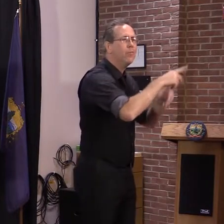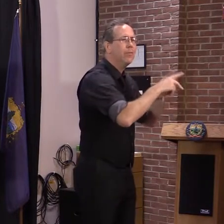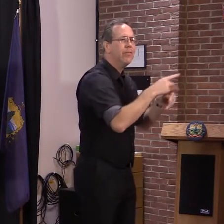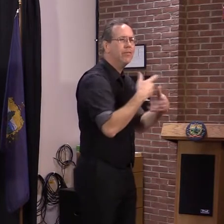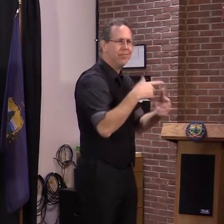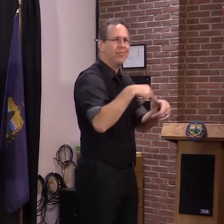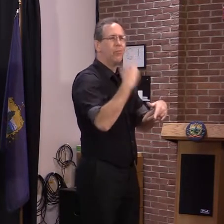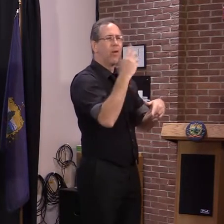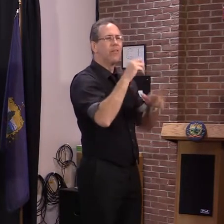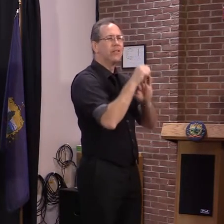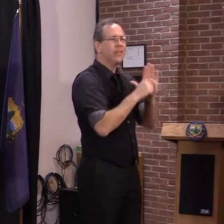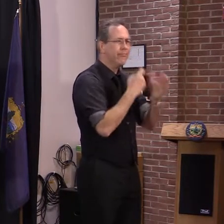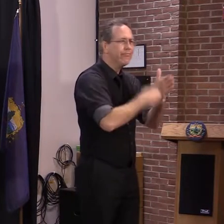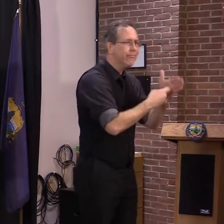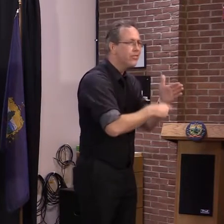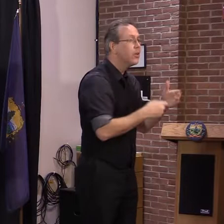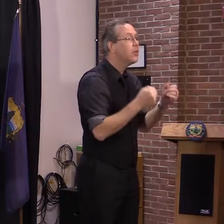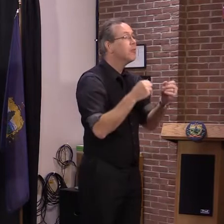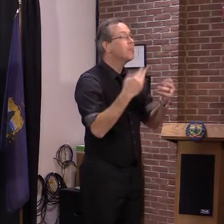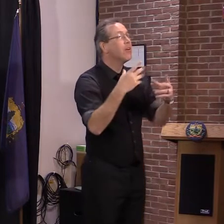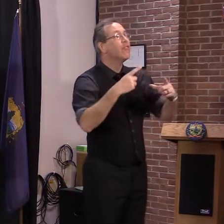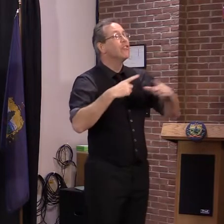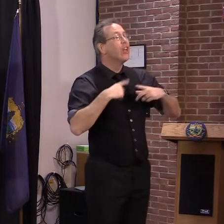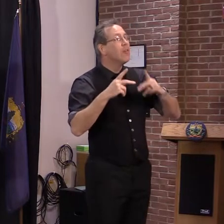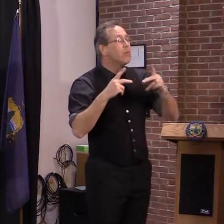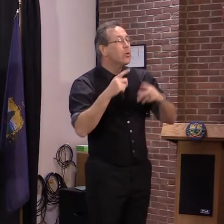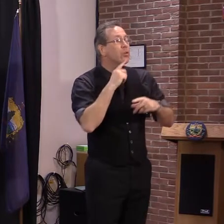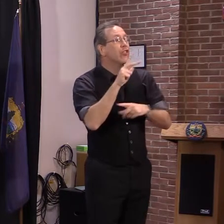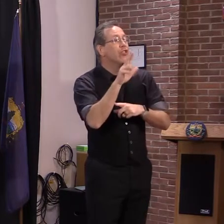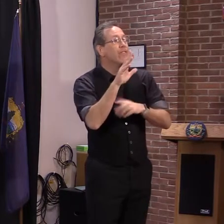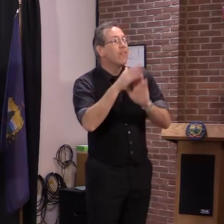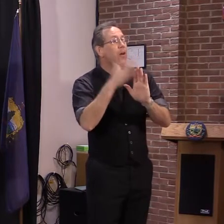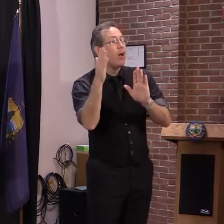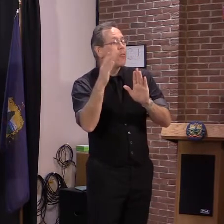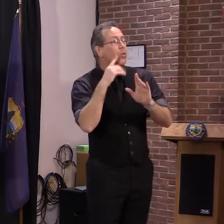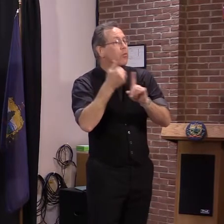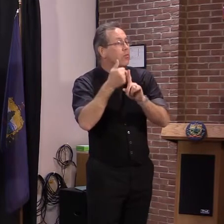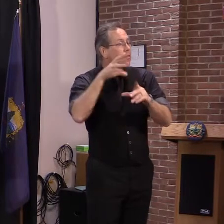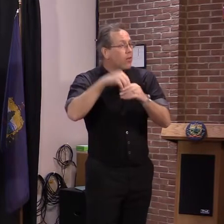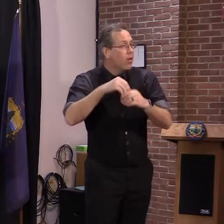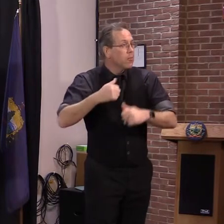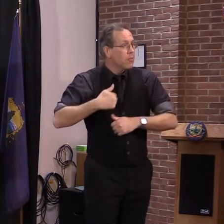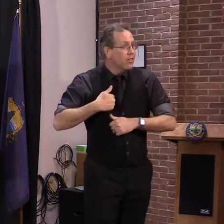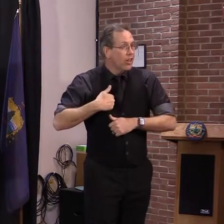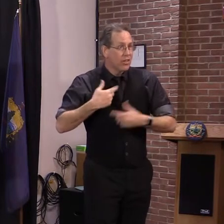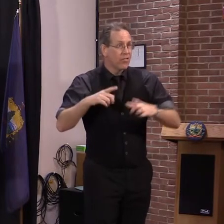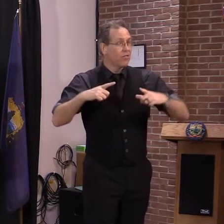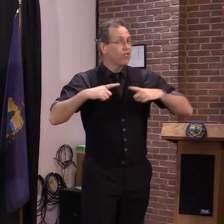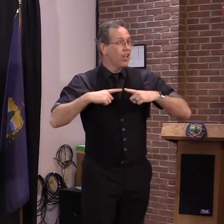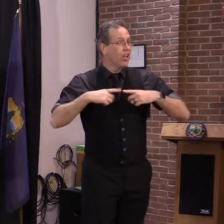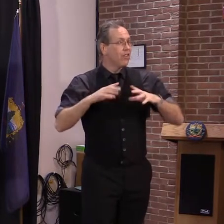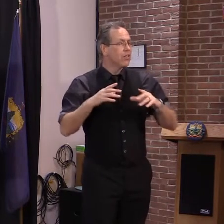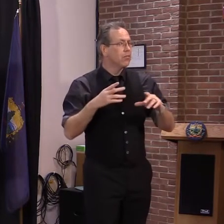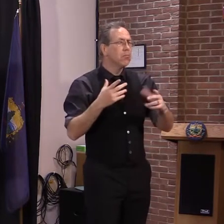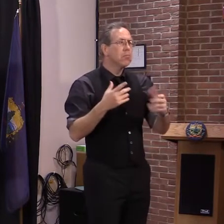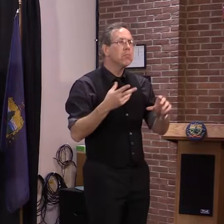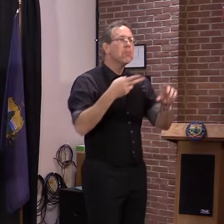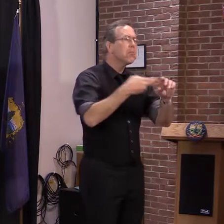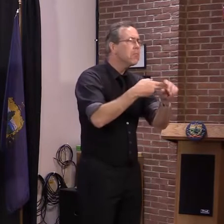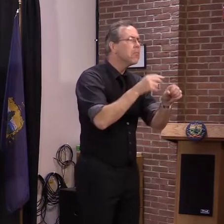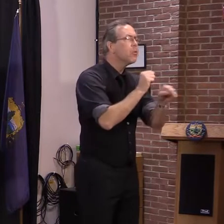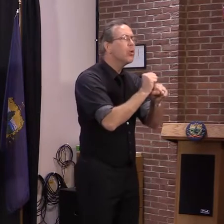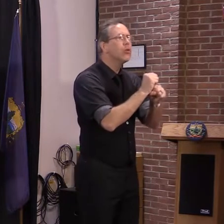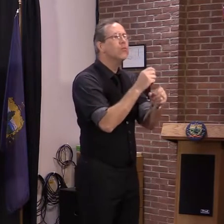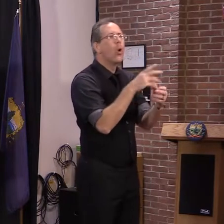retirees retire between the ages of 35 and 50. That means these retirees can join our civilian workforce and bring skills and